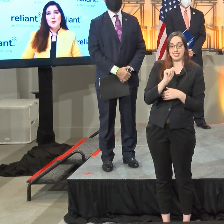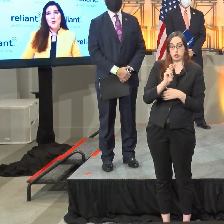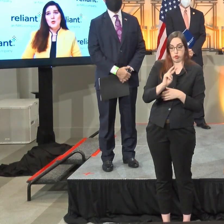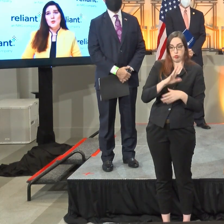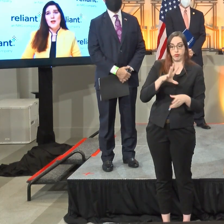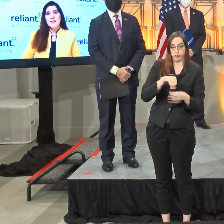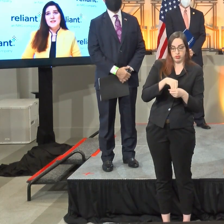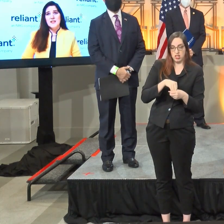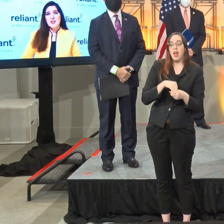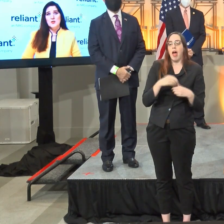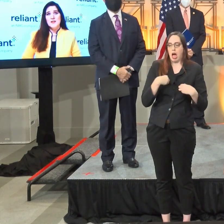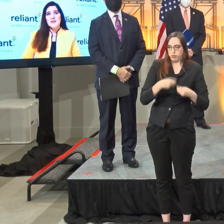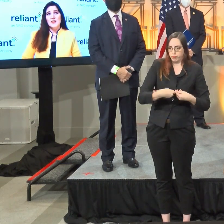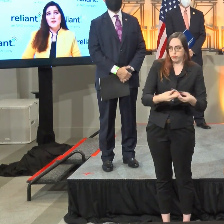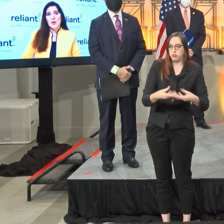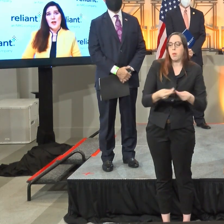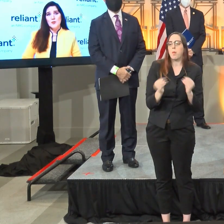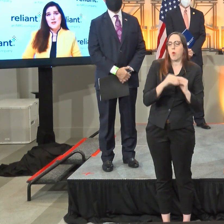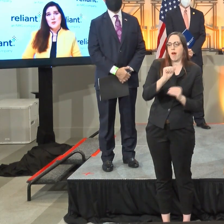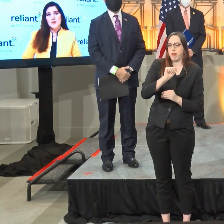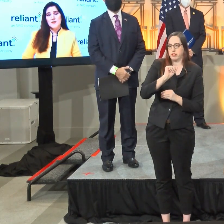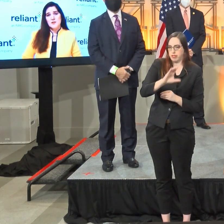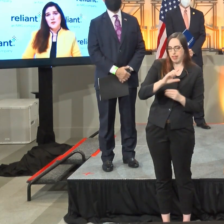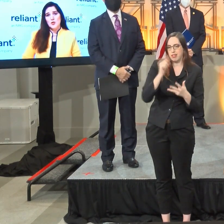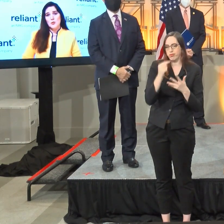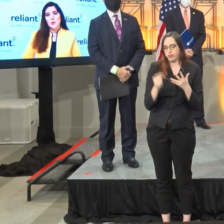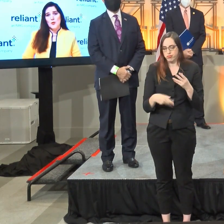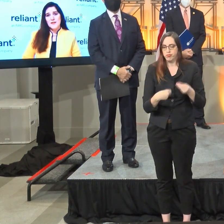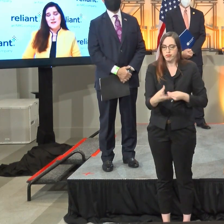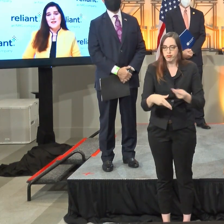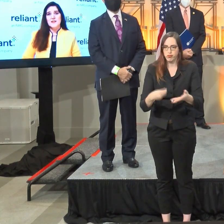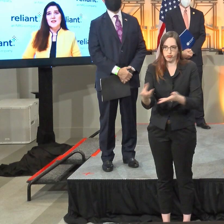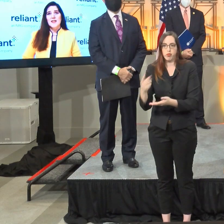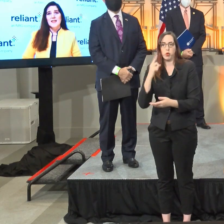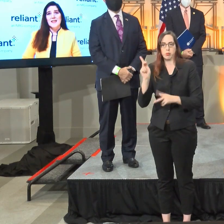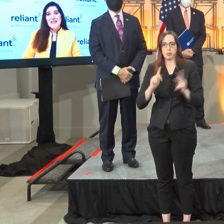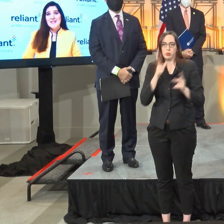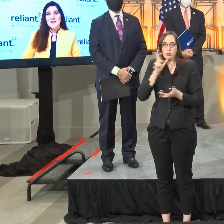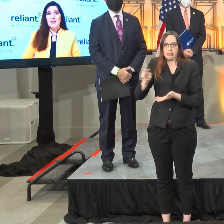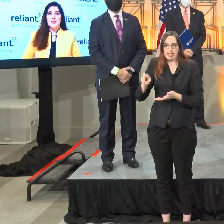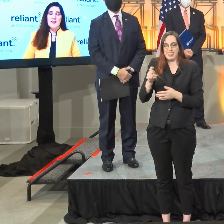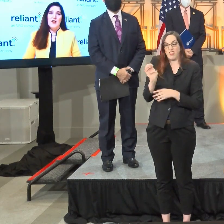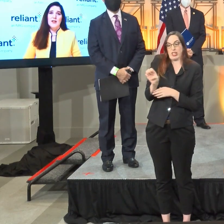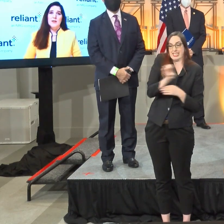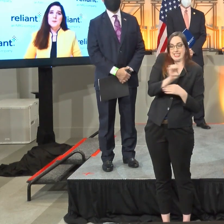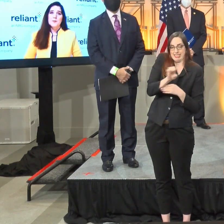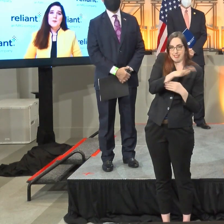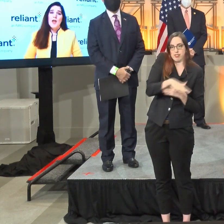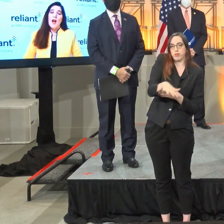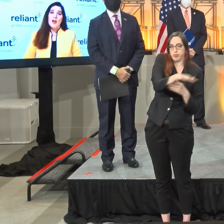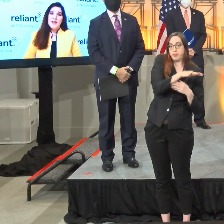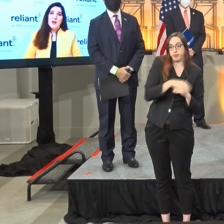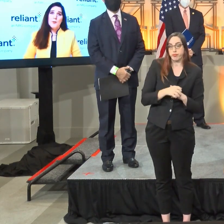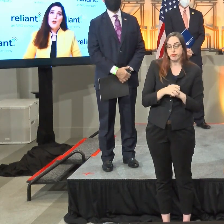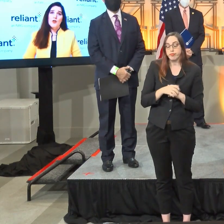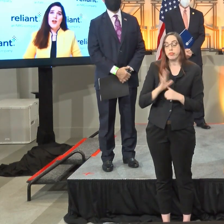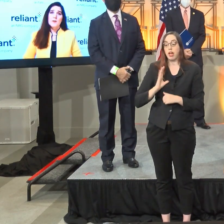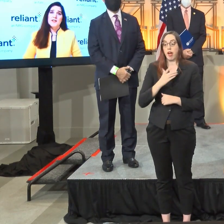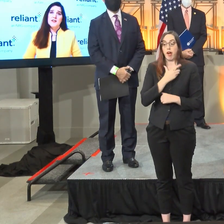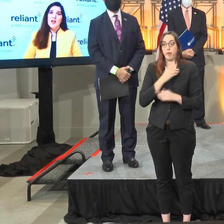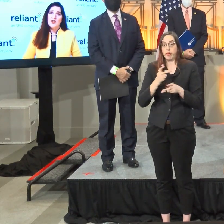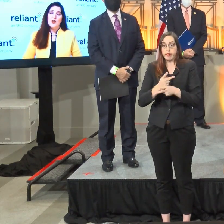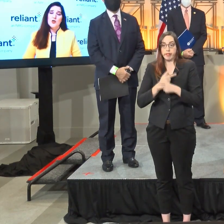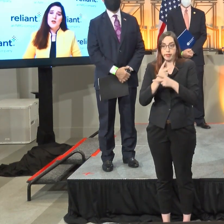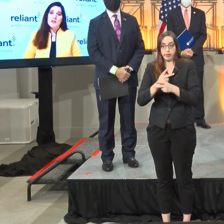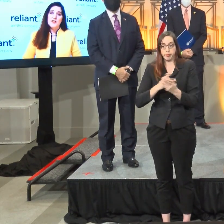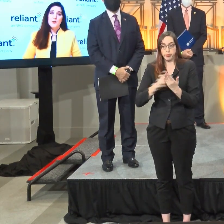additional portable AC units and resources to vulnerable residents in East Harris County. Our care program is